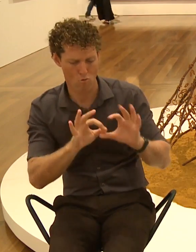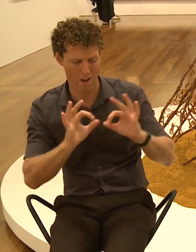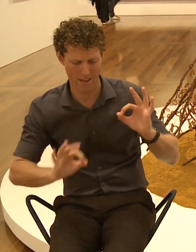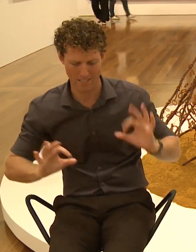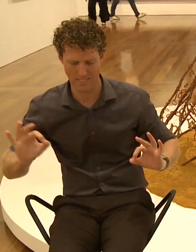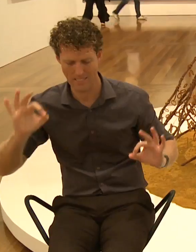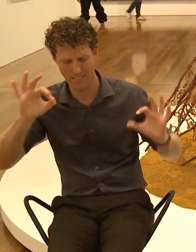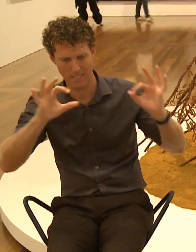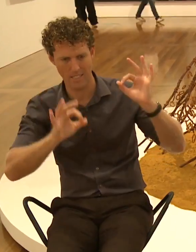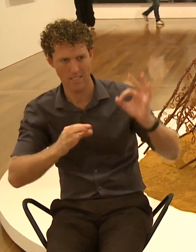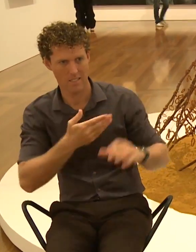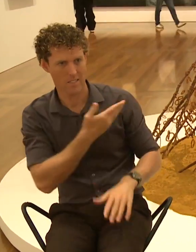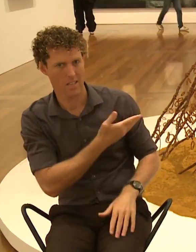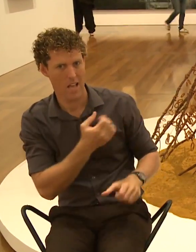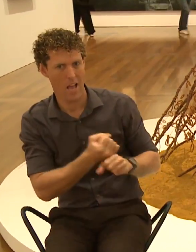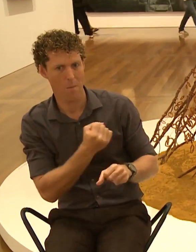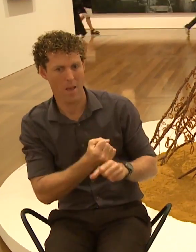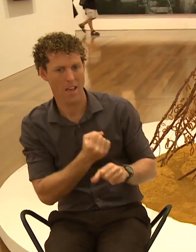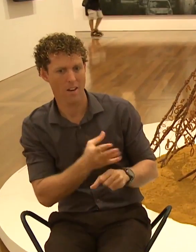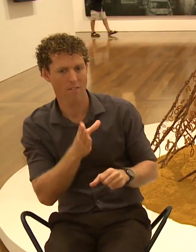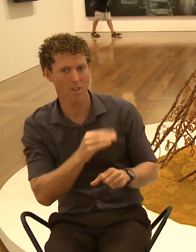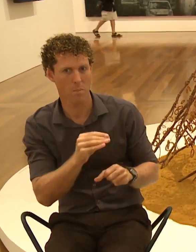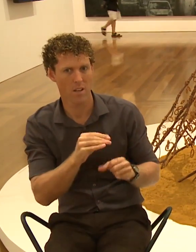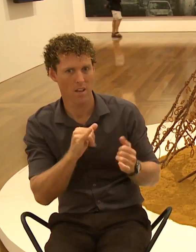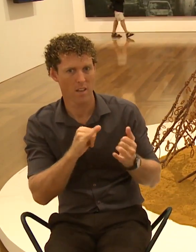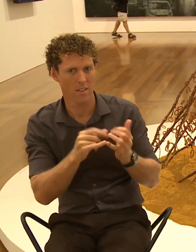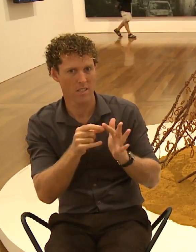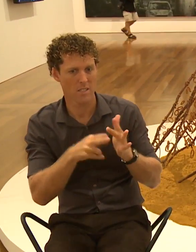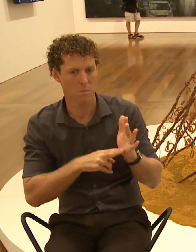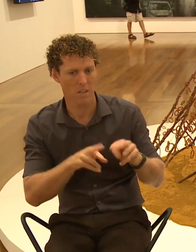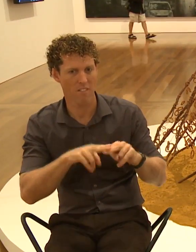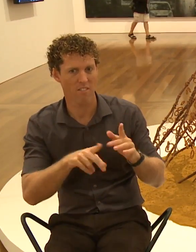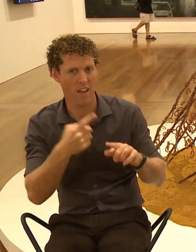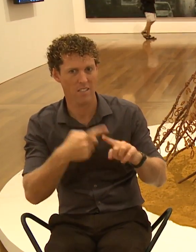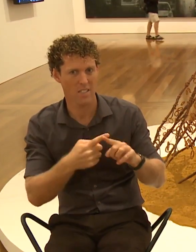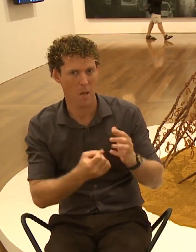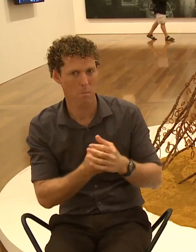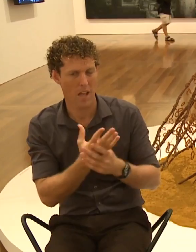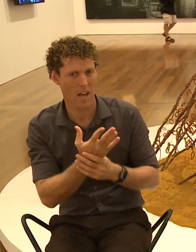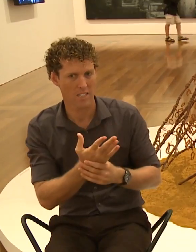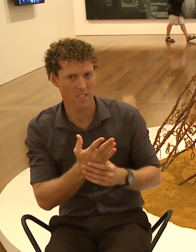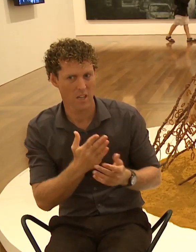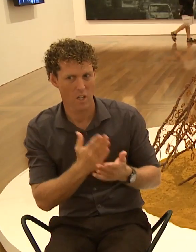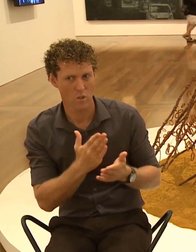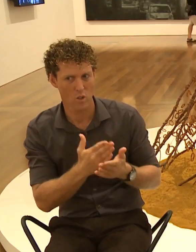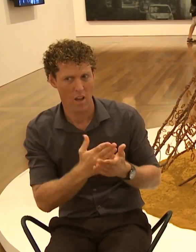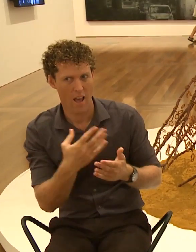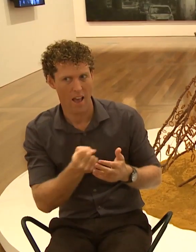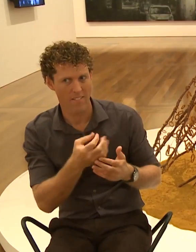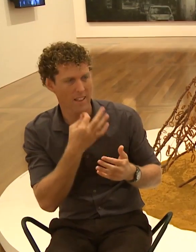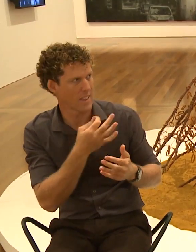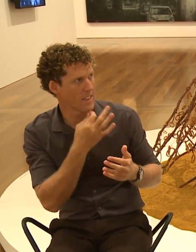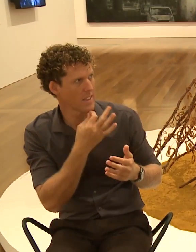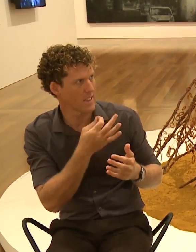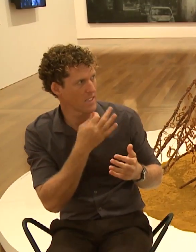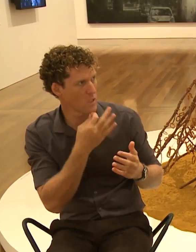rings are made from the Spinifex plant, and it's the little individual runners that it comes from.